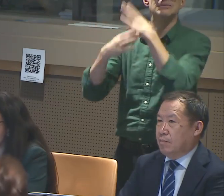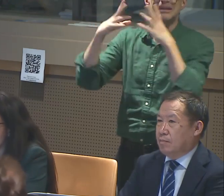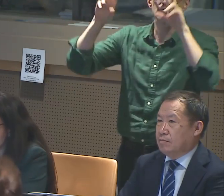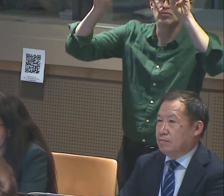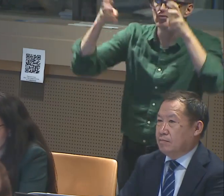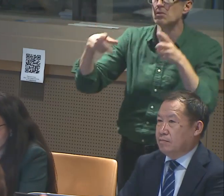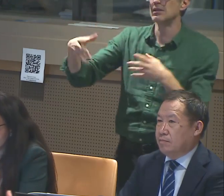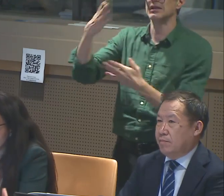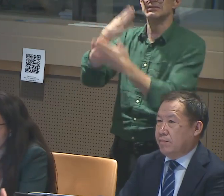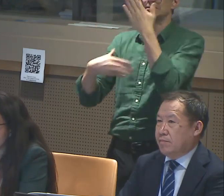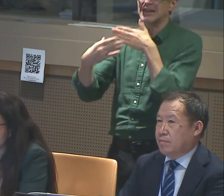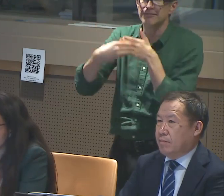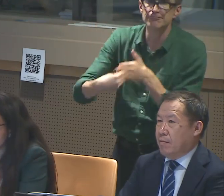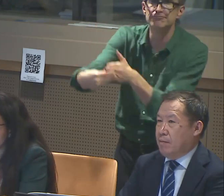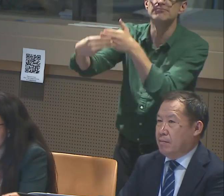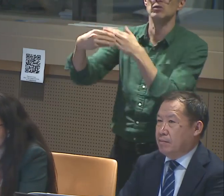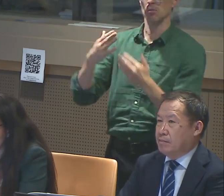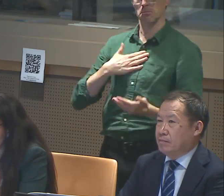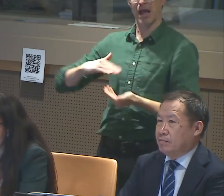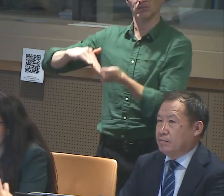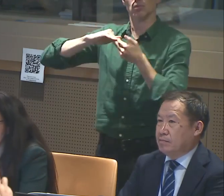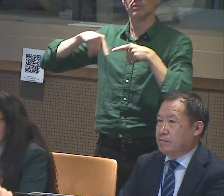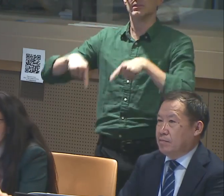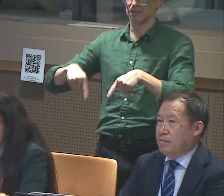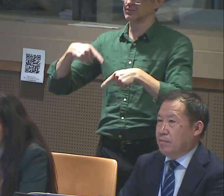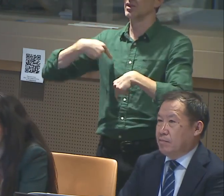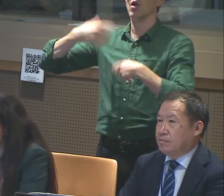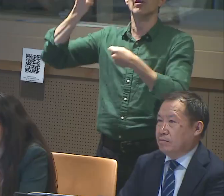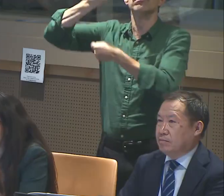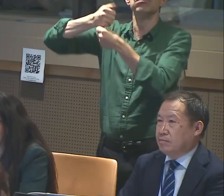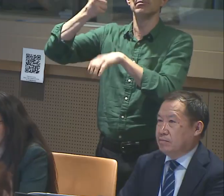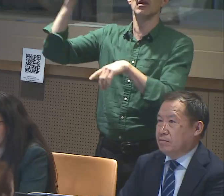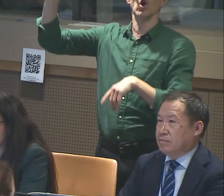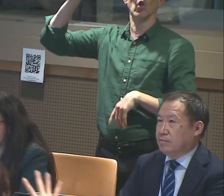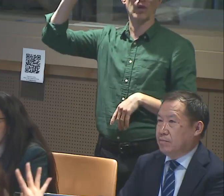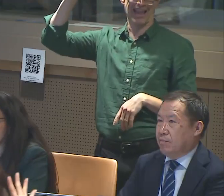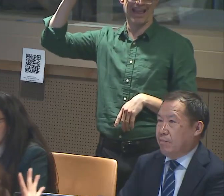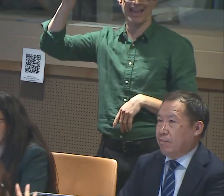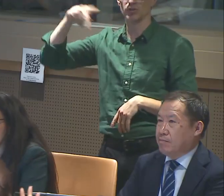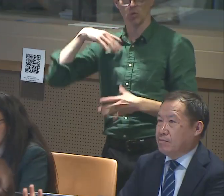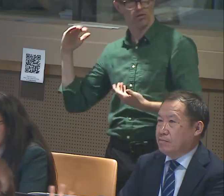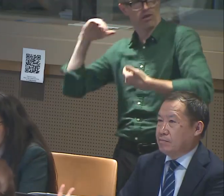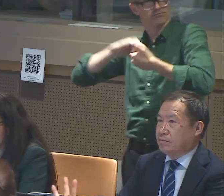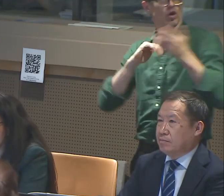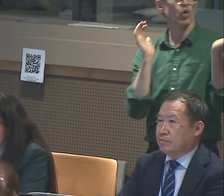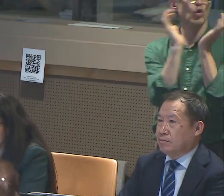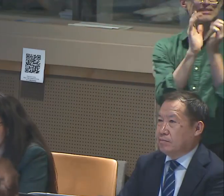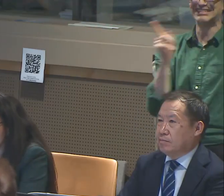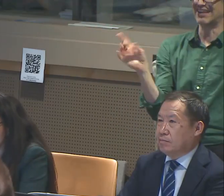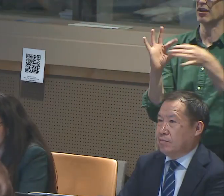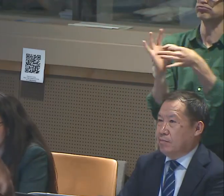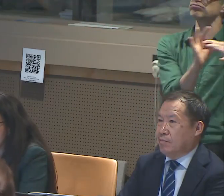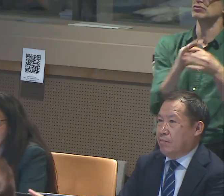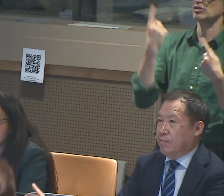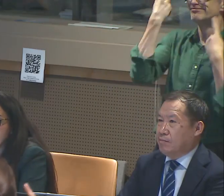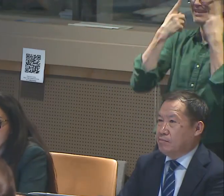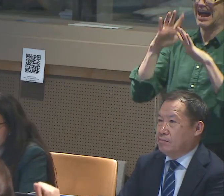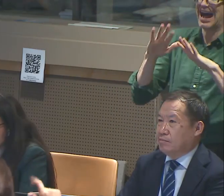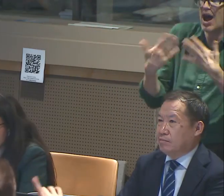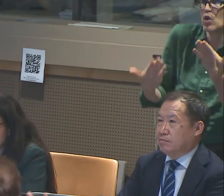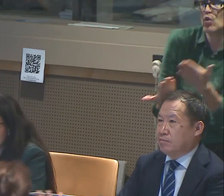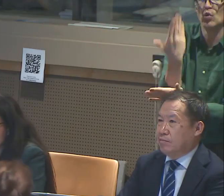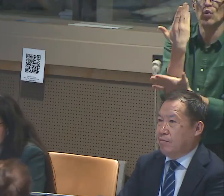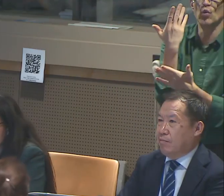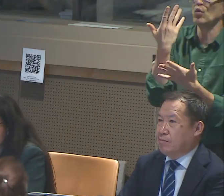an ally, sharing evidence, supporting innovation, and advancing disability inclusion for a fair world for all.